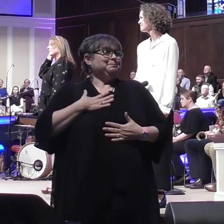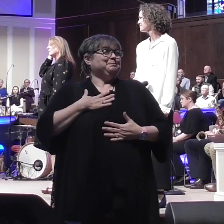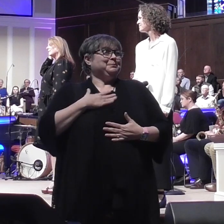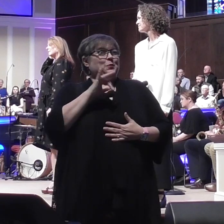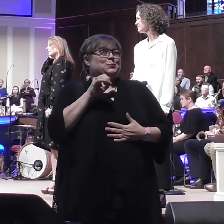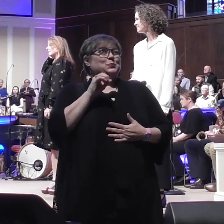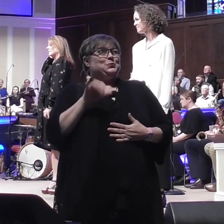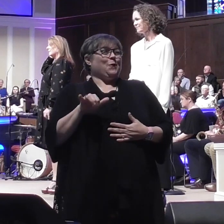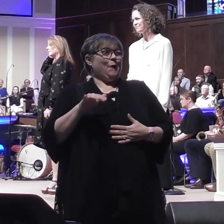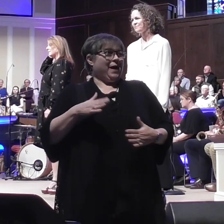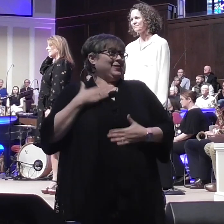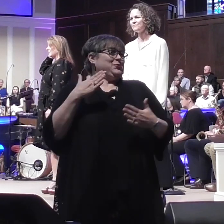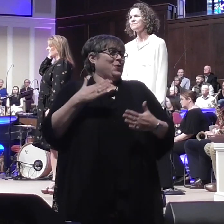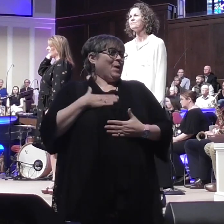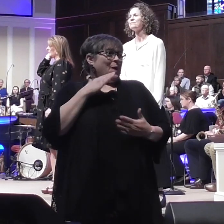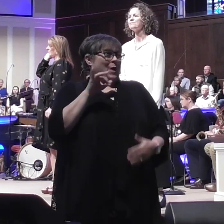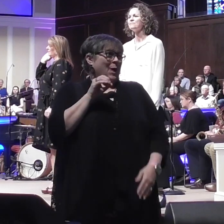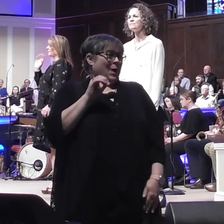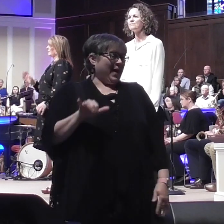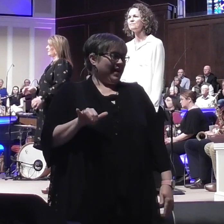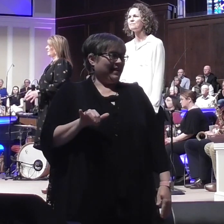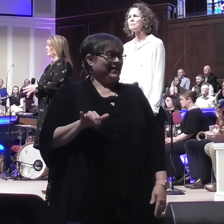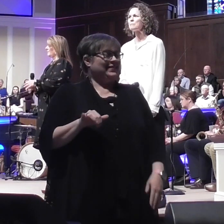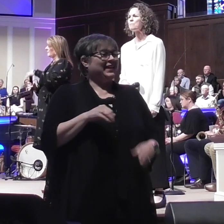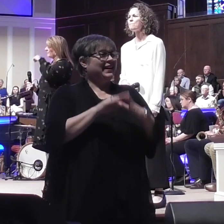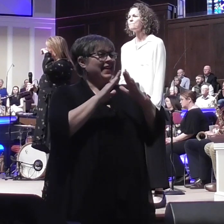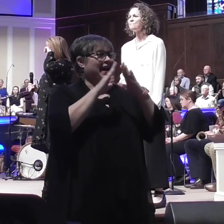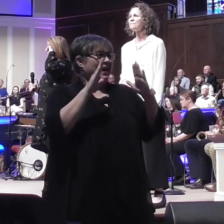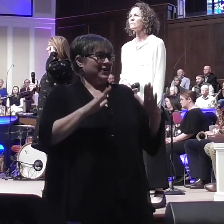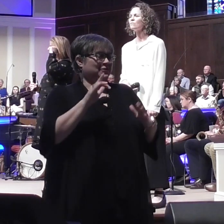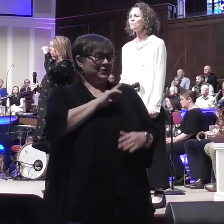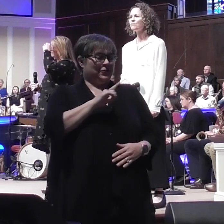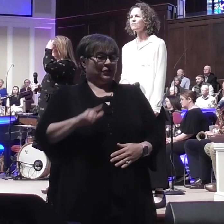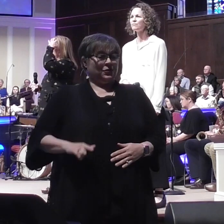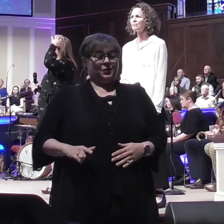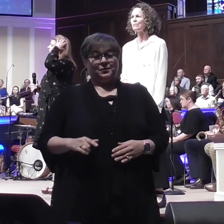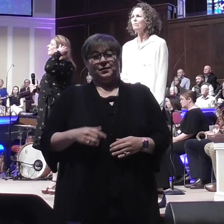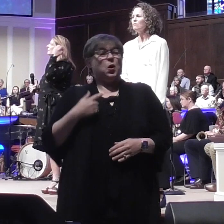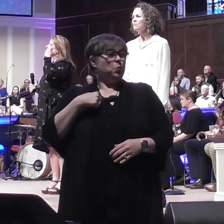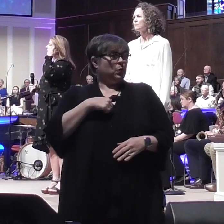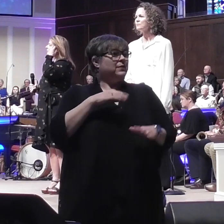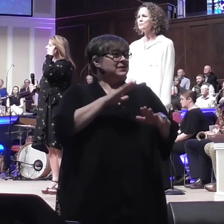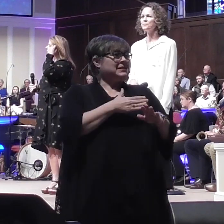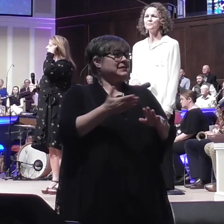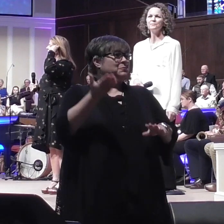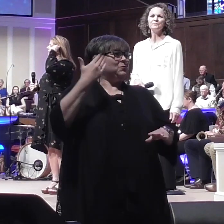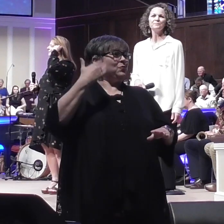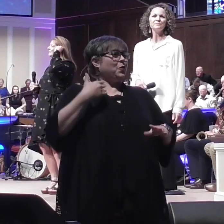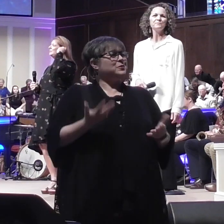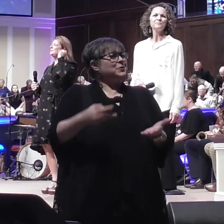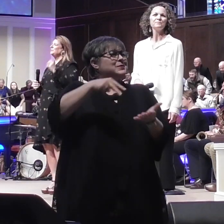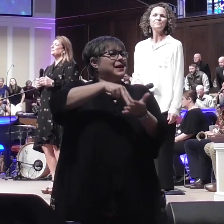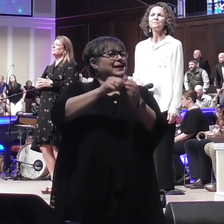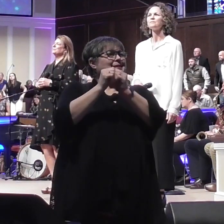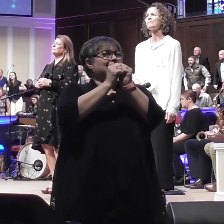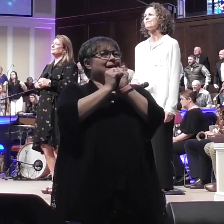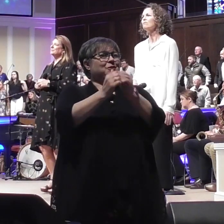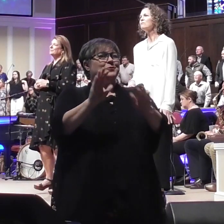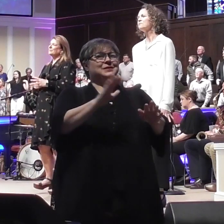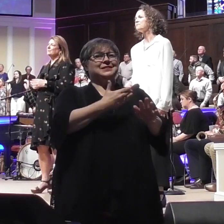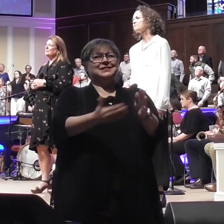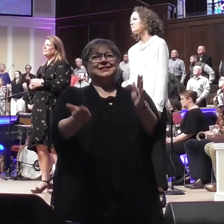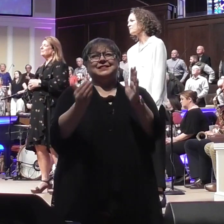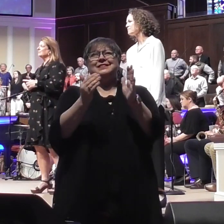There's Joy in the House of the Lord. You'll remember it if you don't know it, but you probably know it. So how about standing together, smile on your